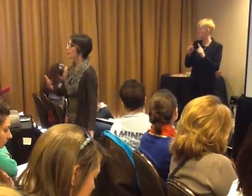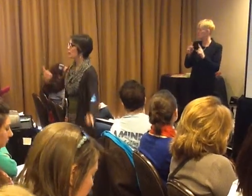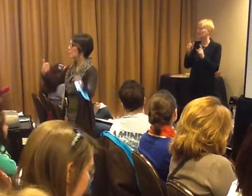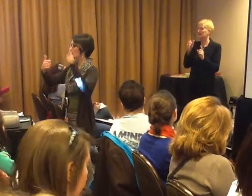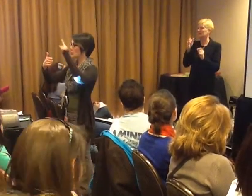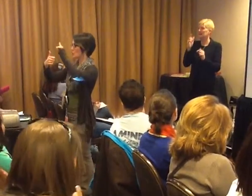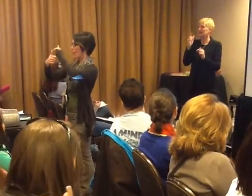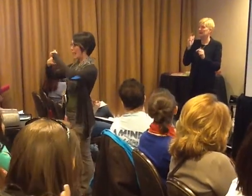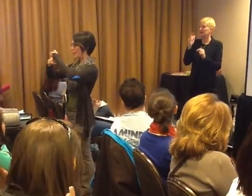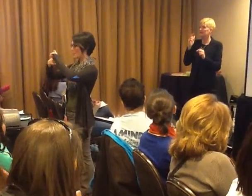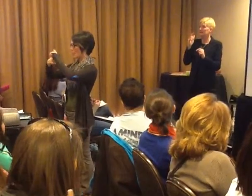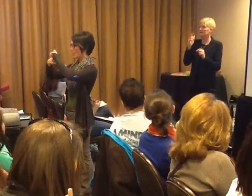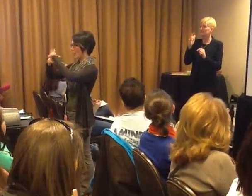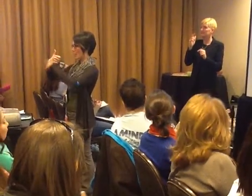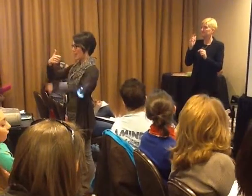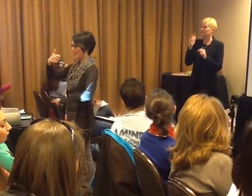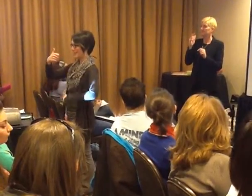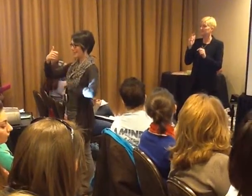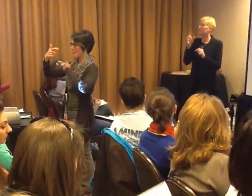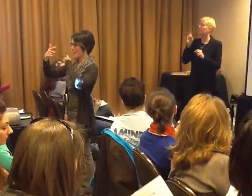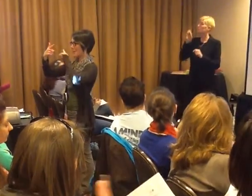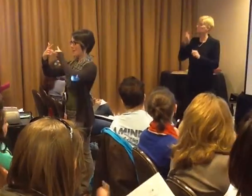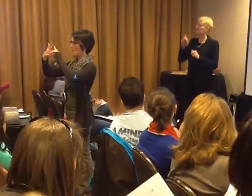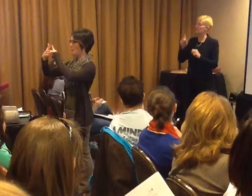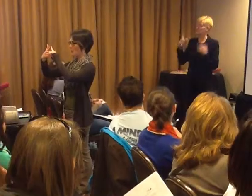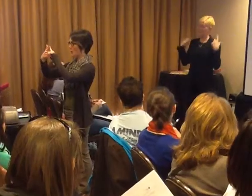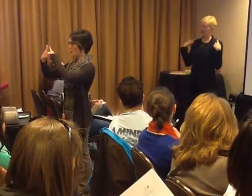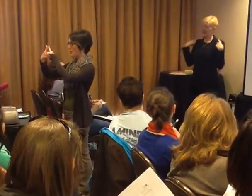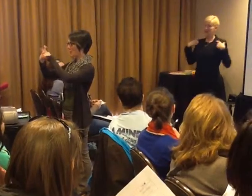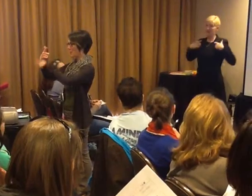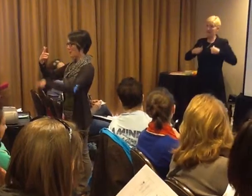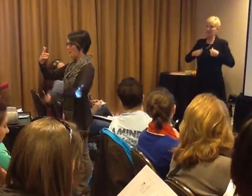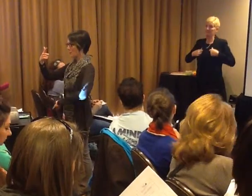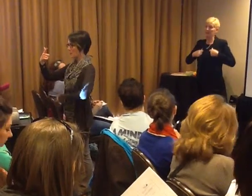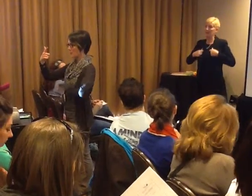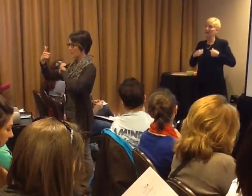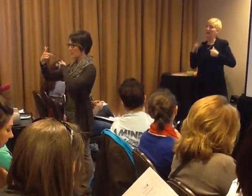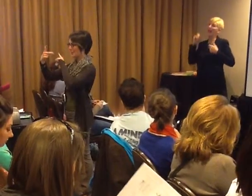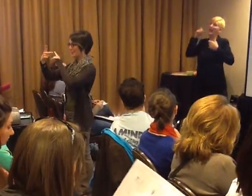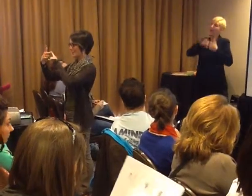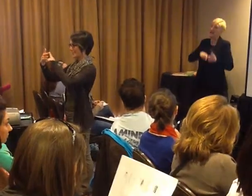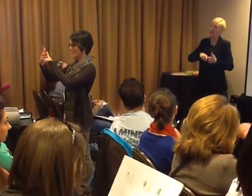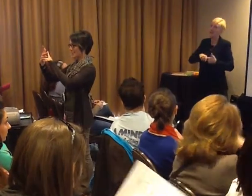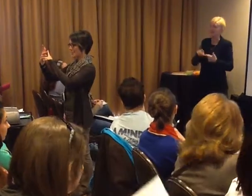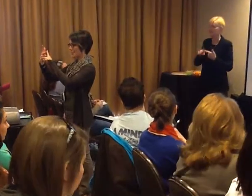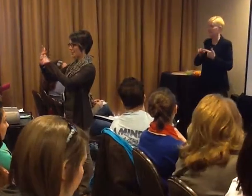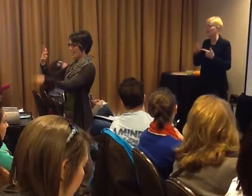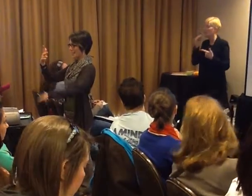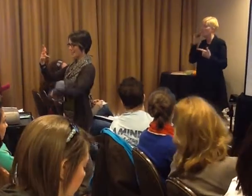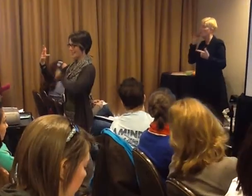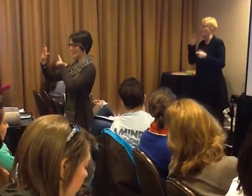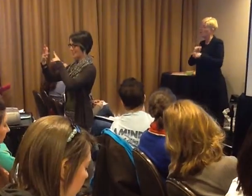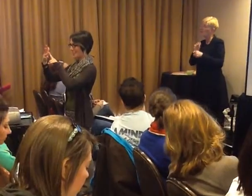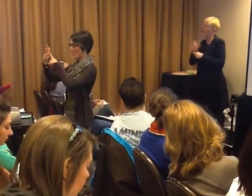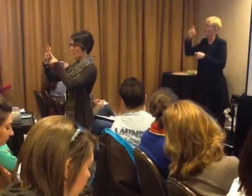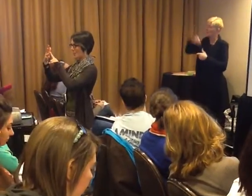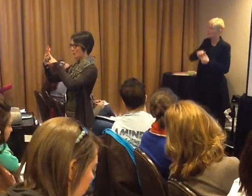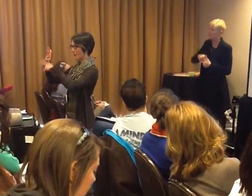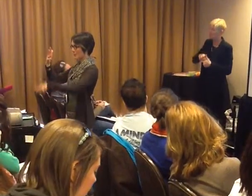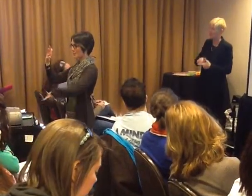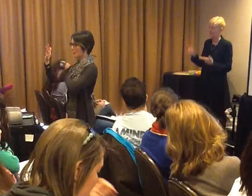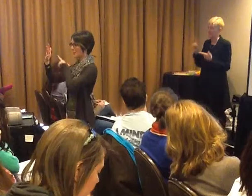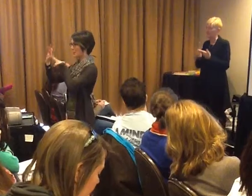of you need to hang up your backpack, put your homework in the homework folder, sit at your desk, take